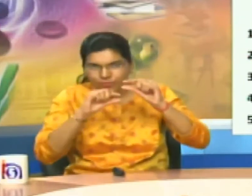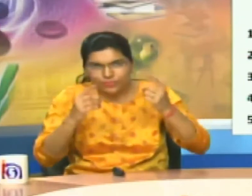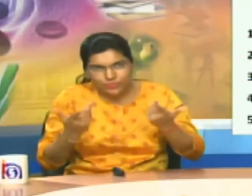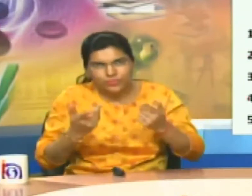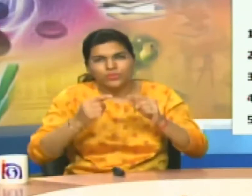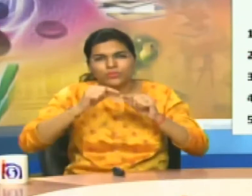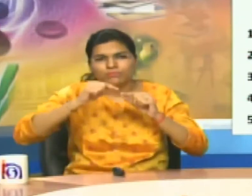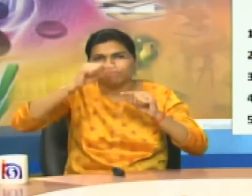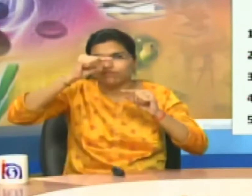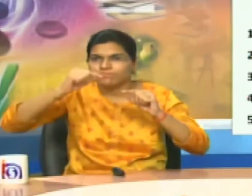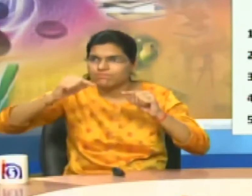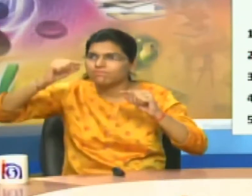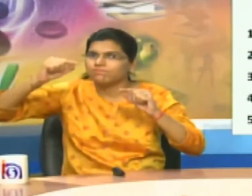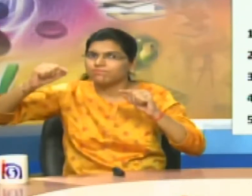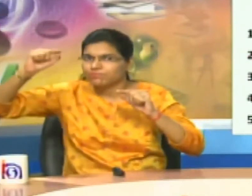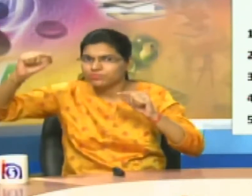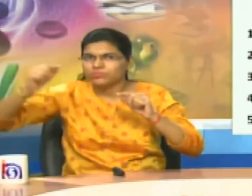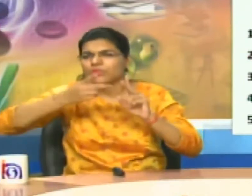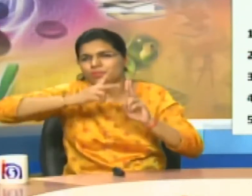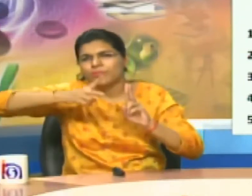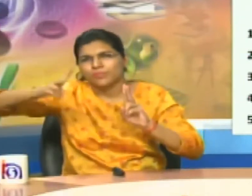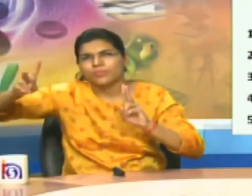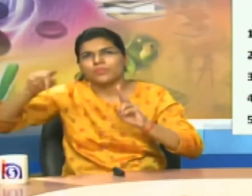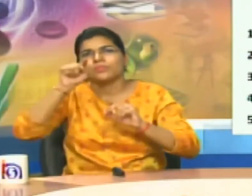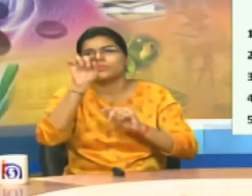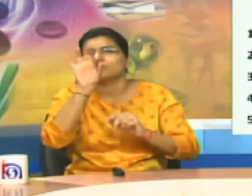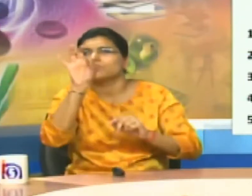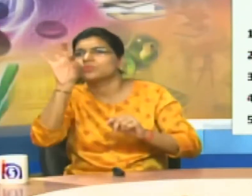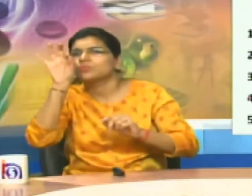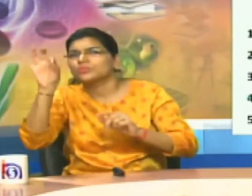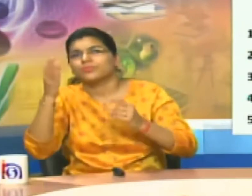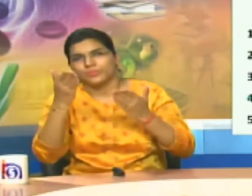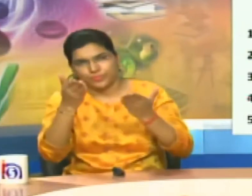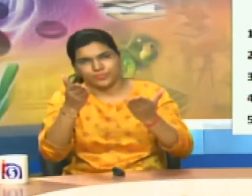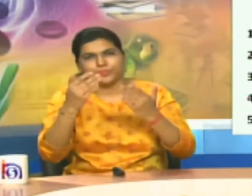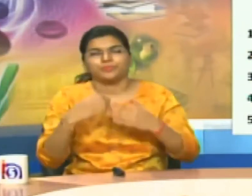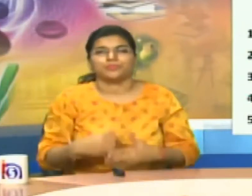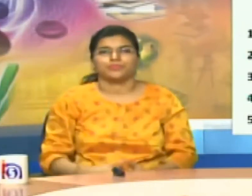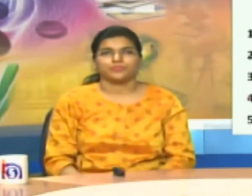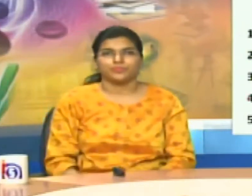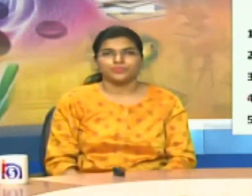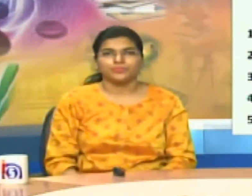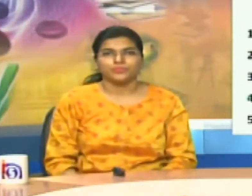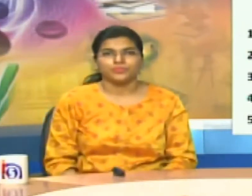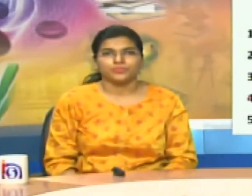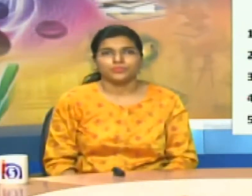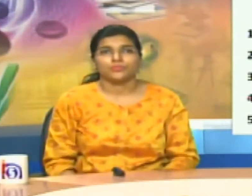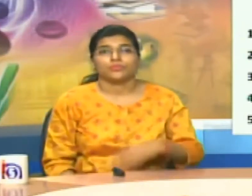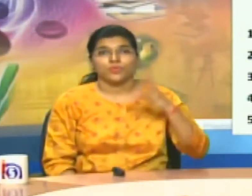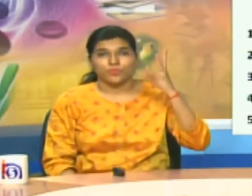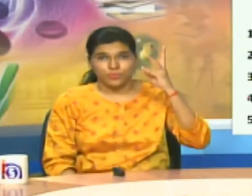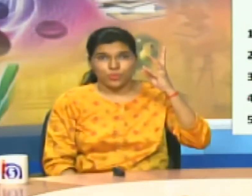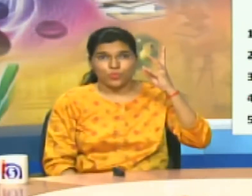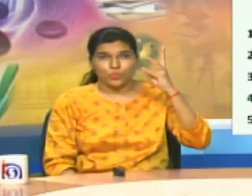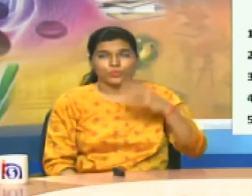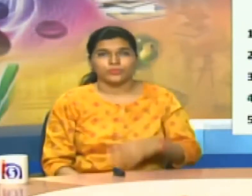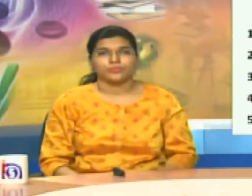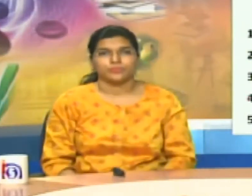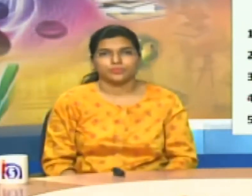bar graph, different line graph. So, this is used for that. The